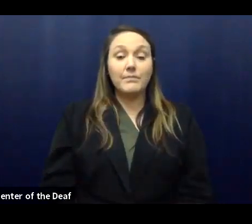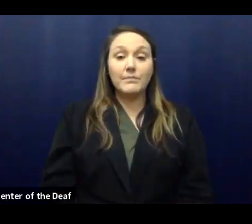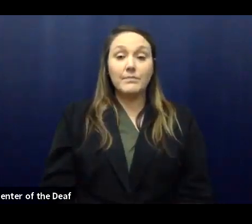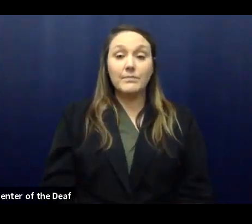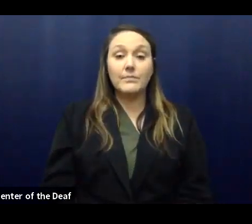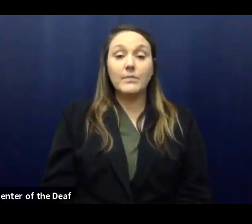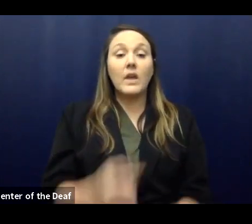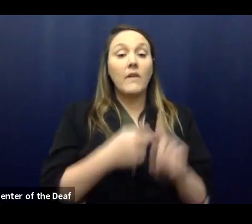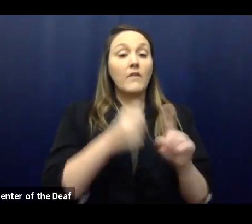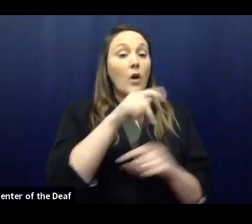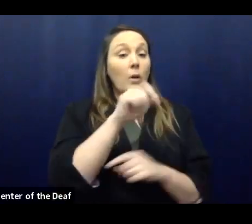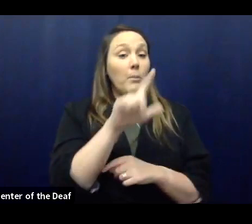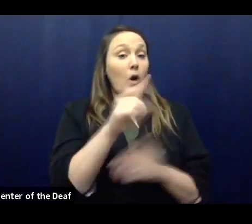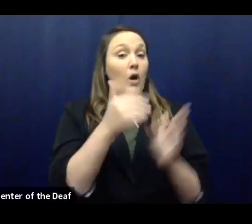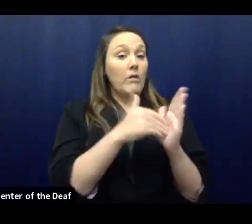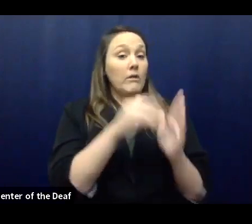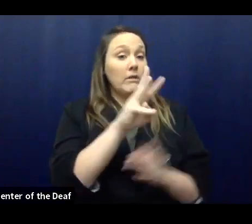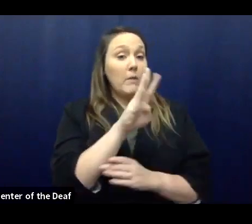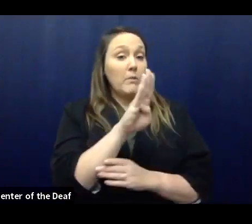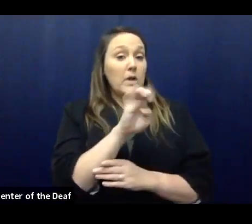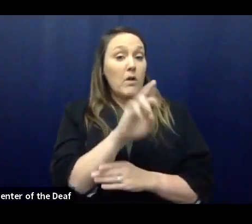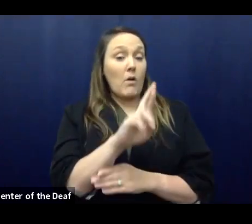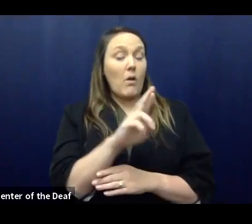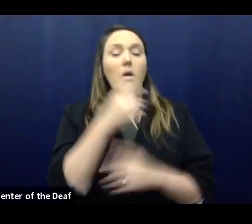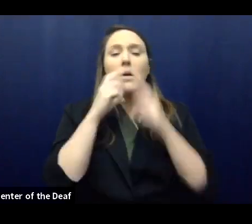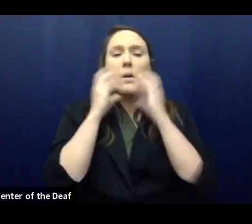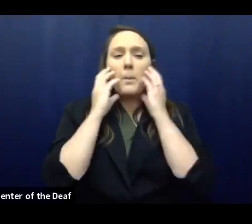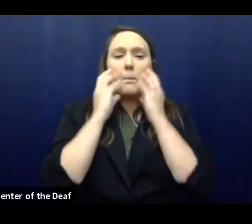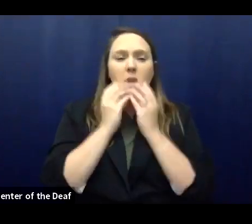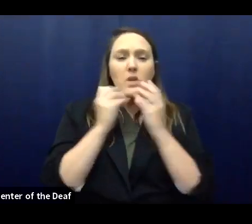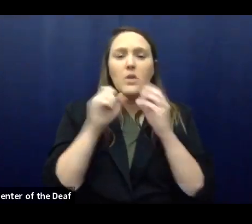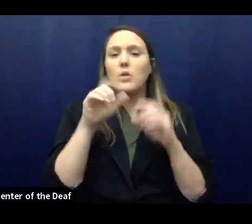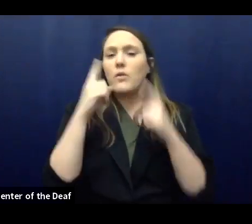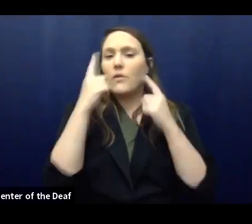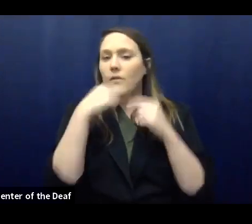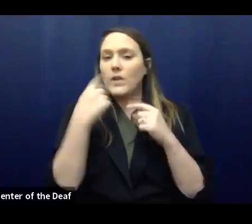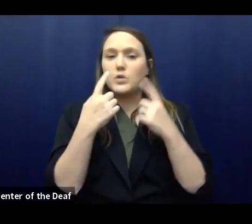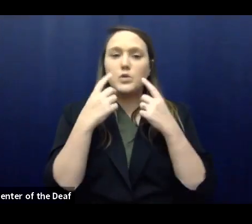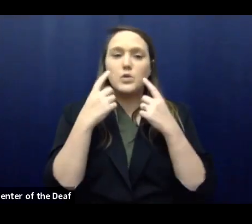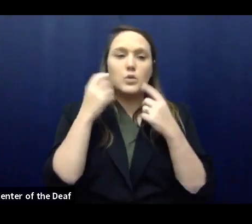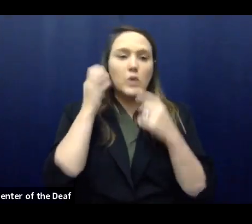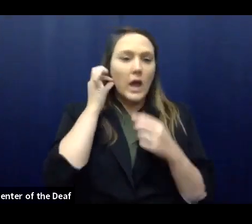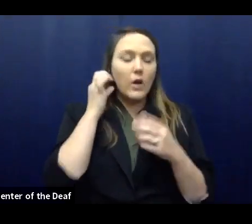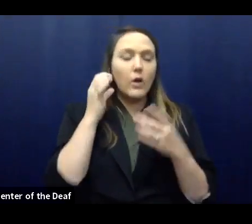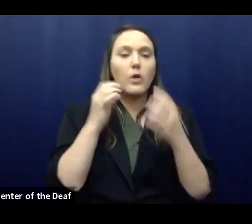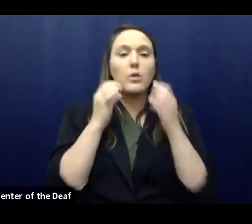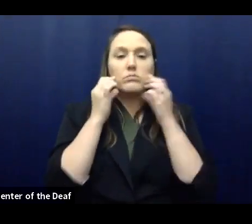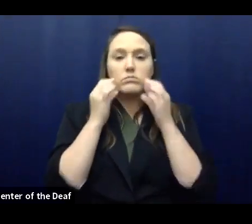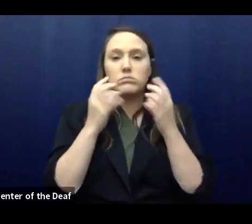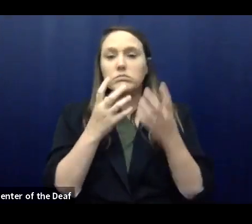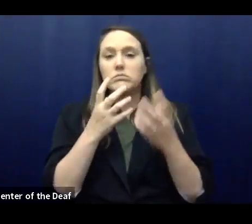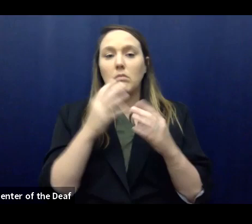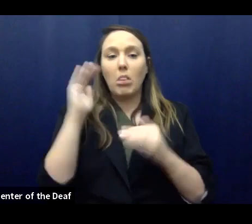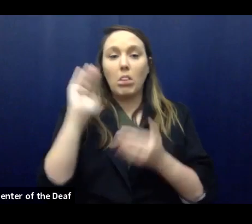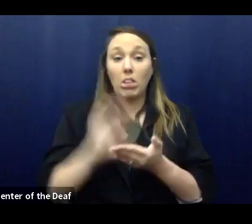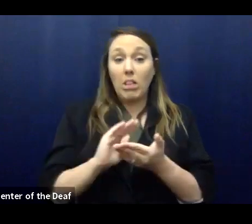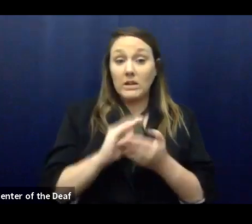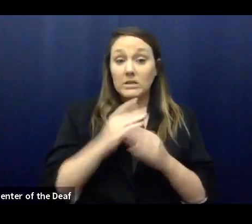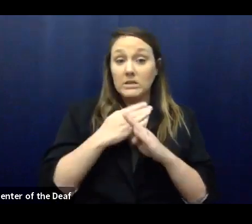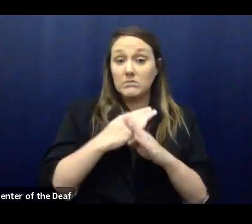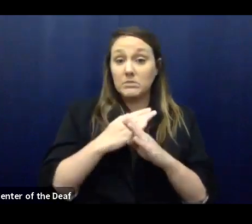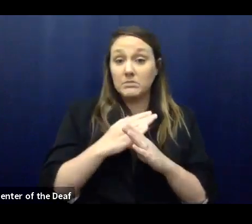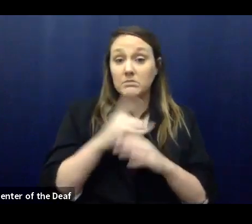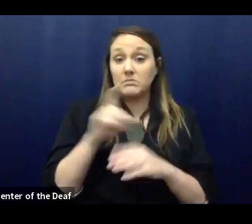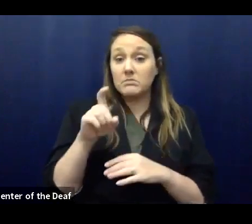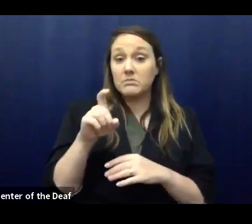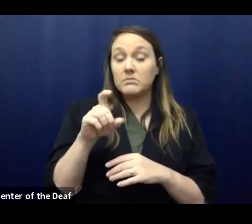From Paul again with WBIR, do beards or other facial hair lessen the effectiveness of masks? Not really. When we're